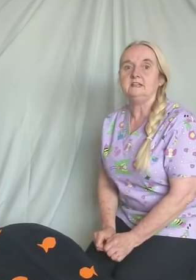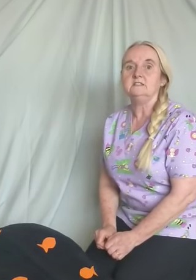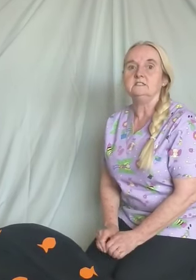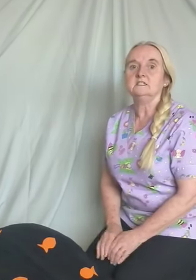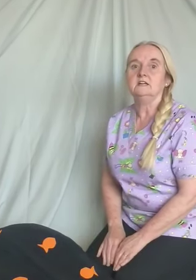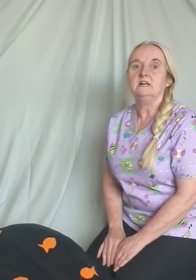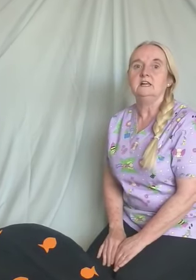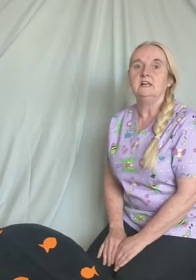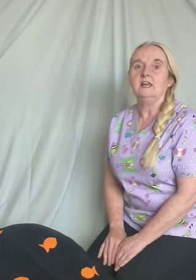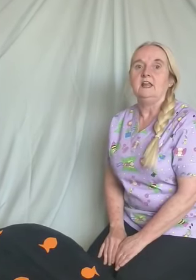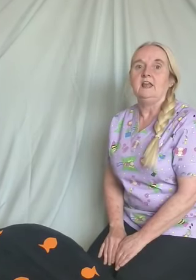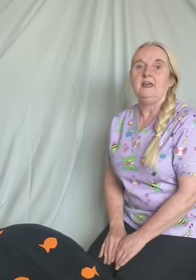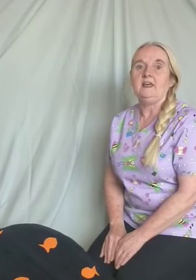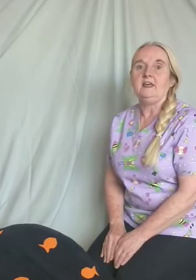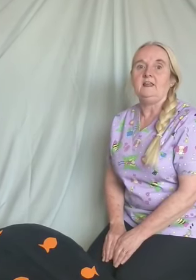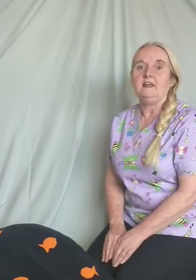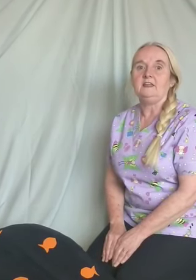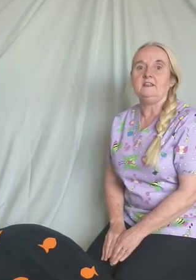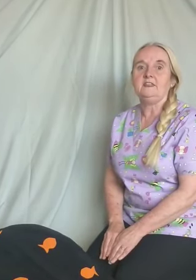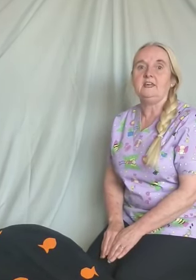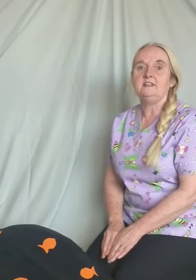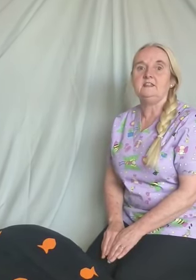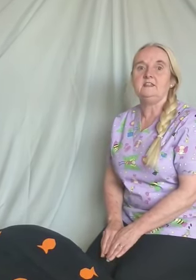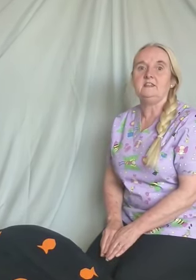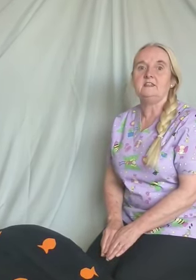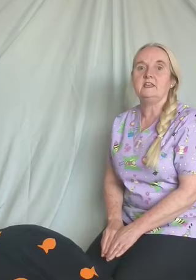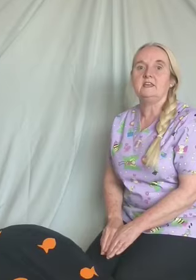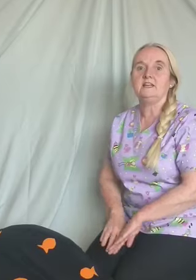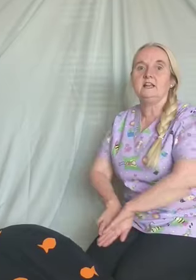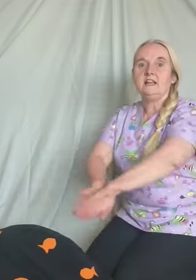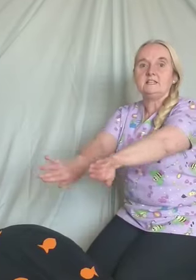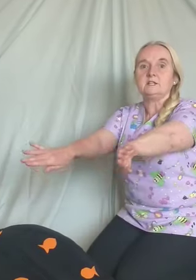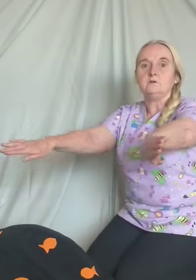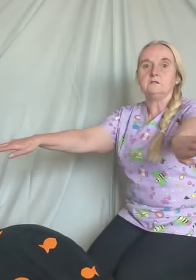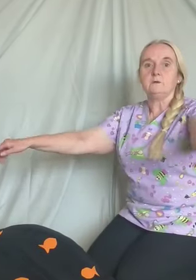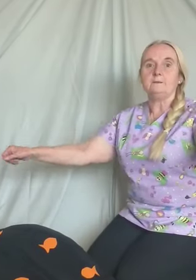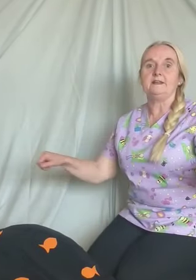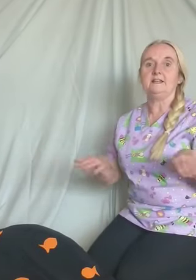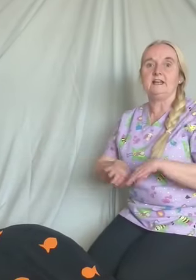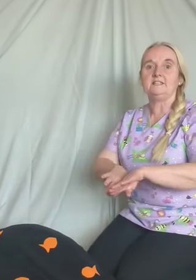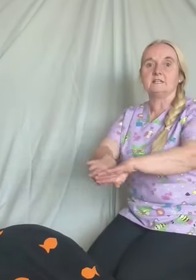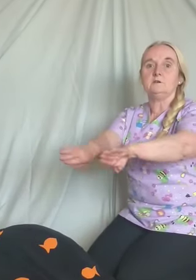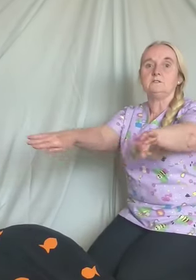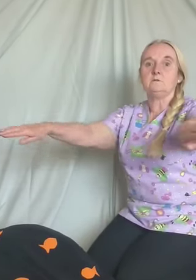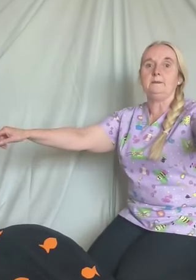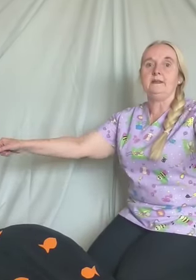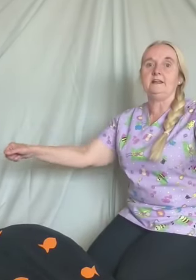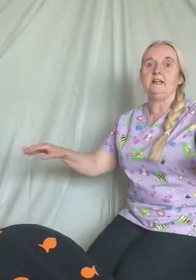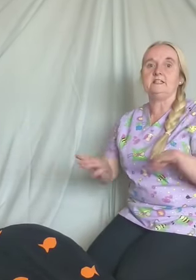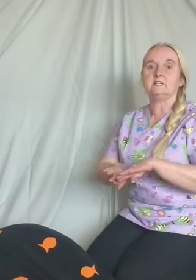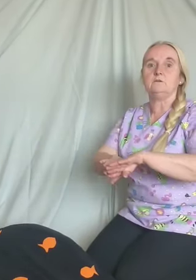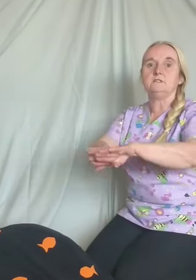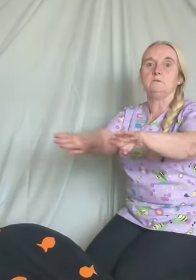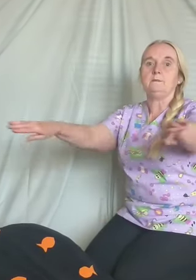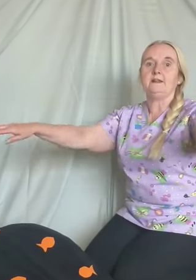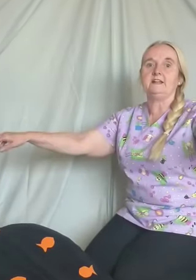tails. And they said, let's go swimming, let's go swimming, let's go